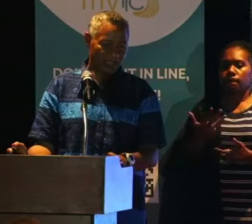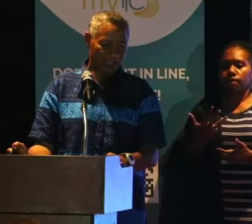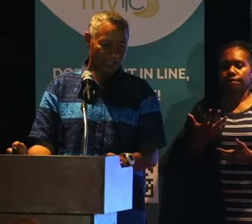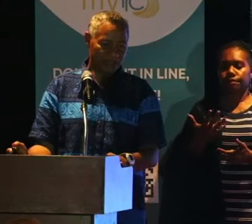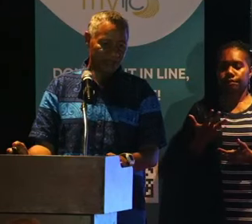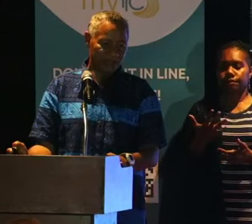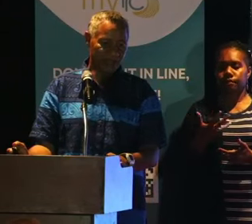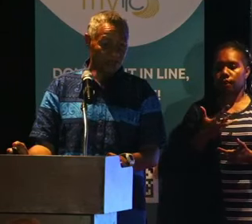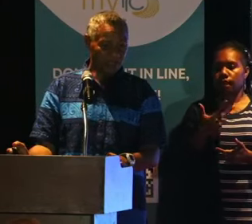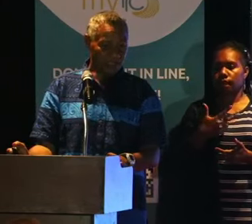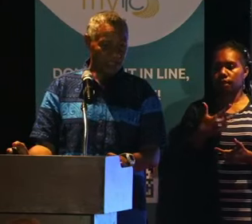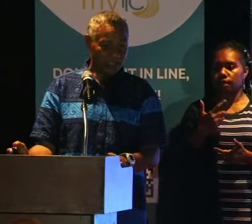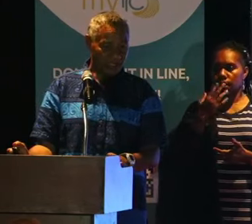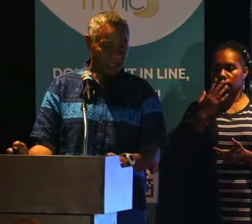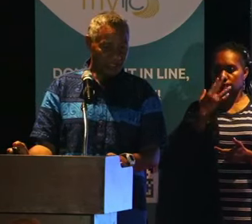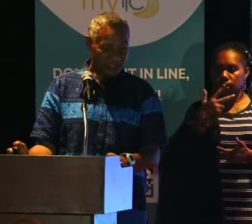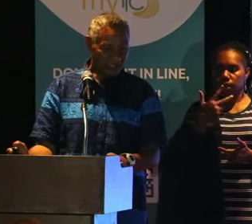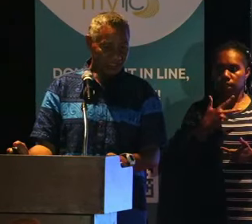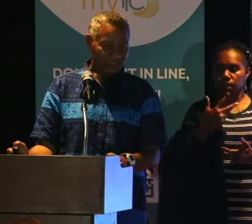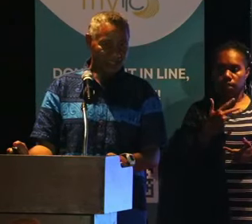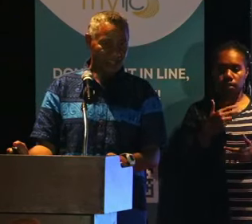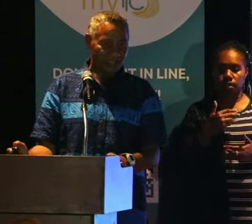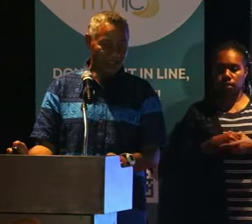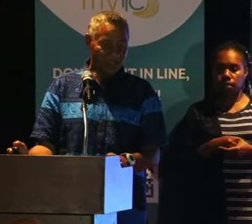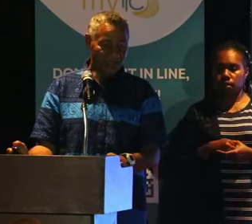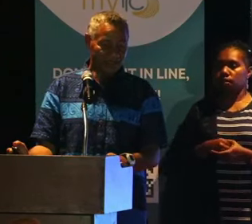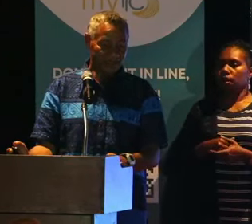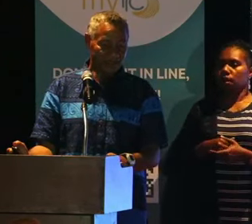MSME cooperative are also